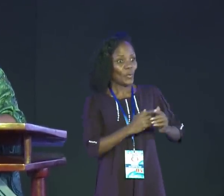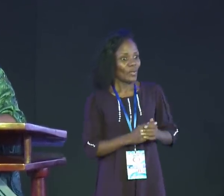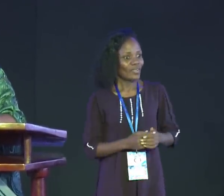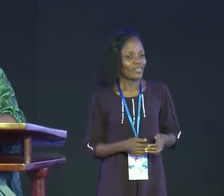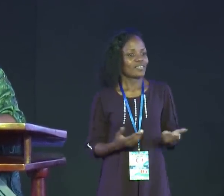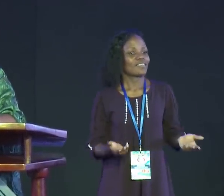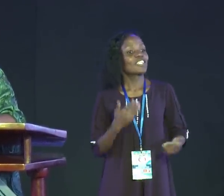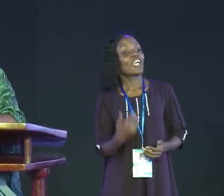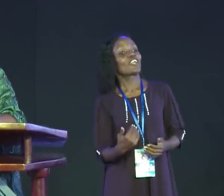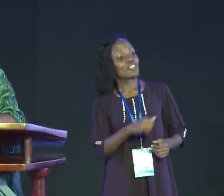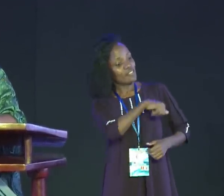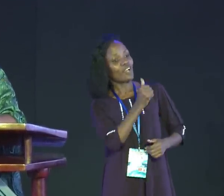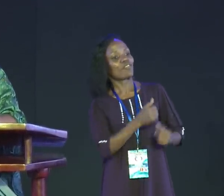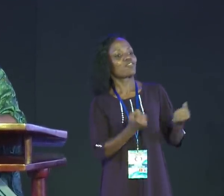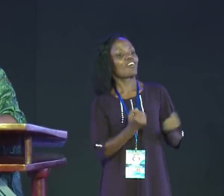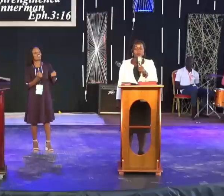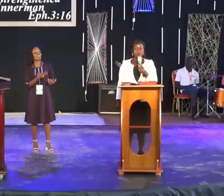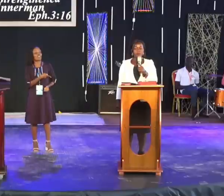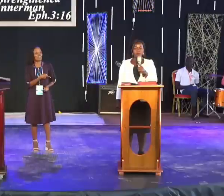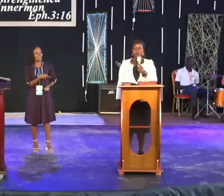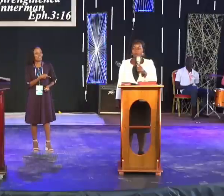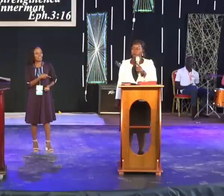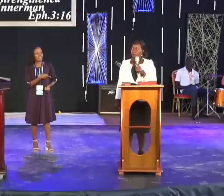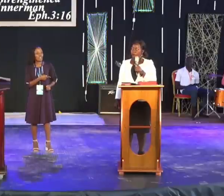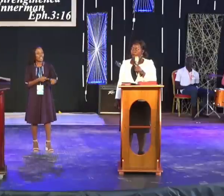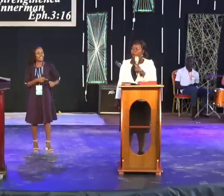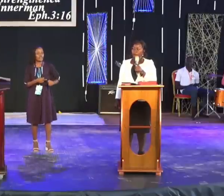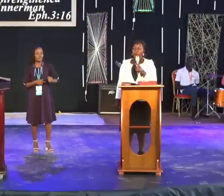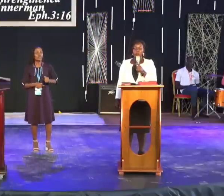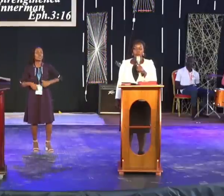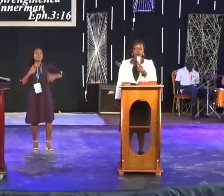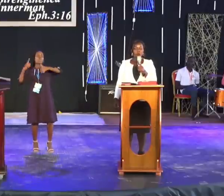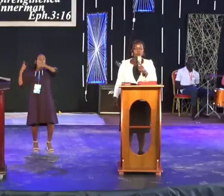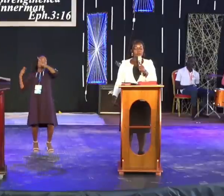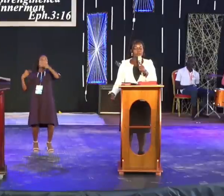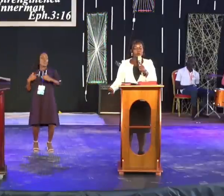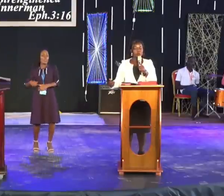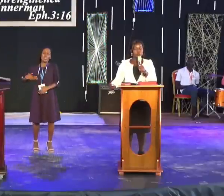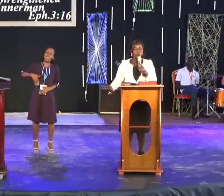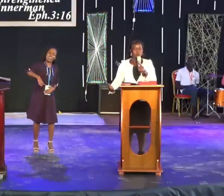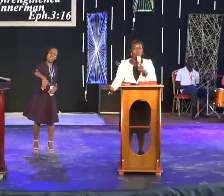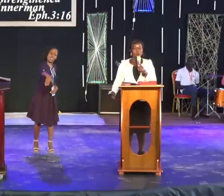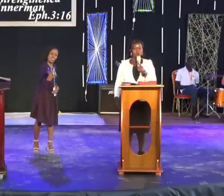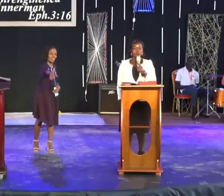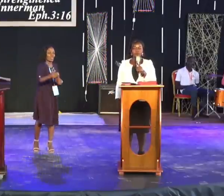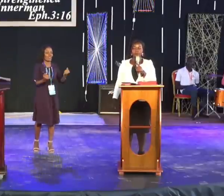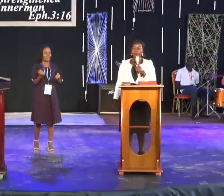and it went into reverse. Motoka neserengeta. So the vehicle